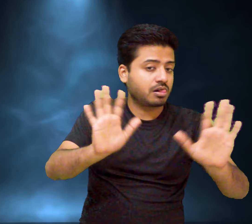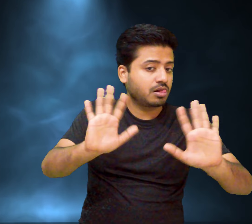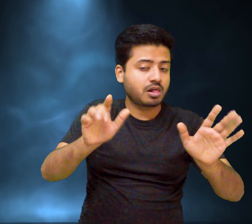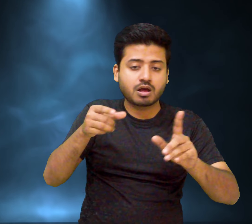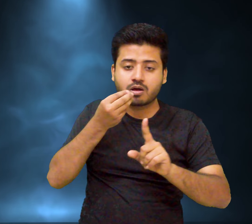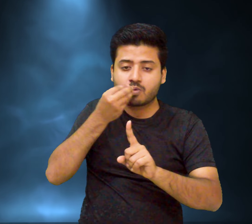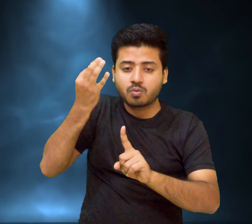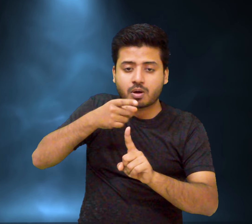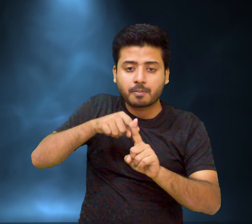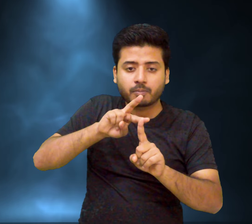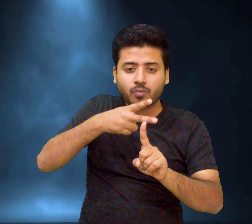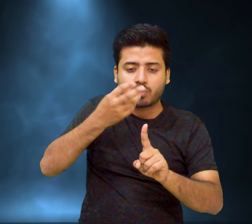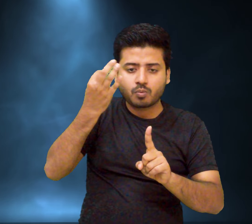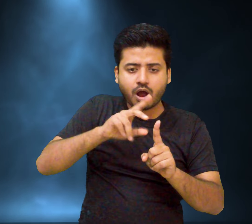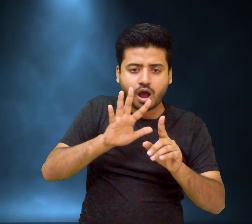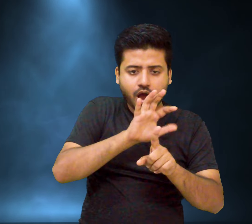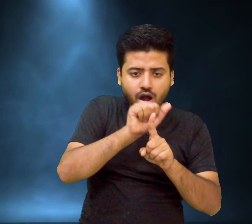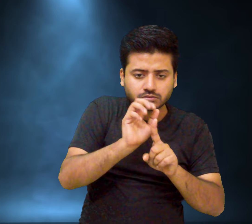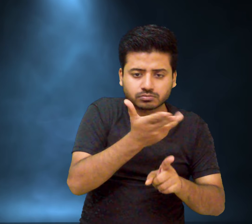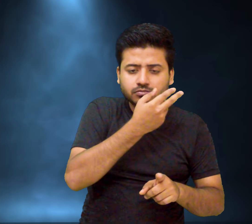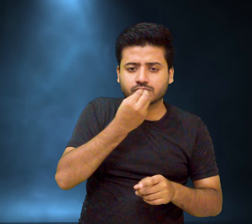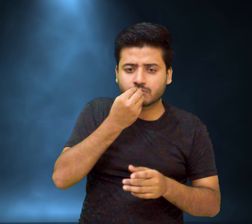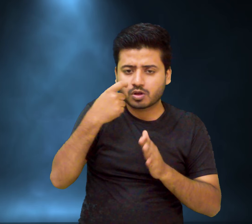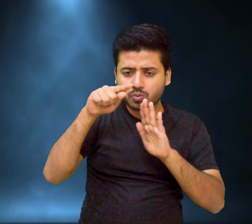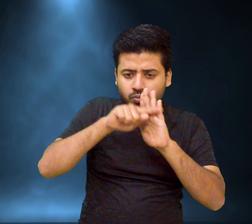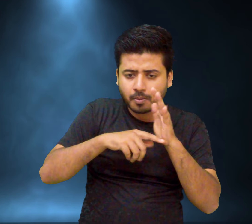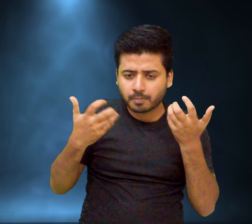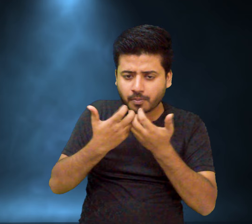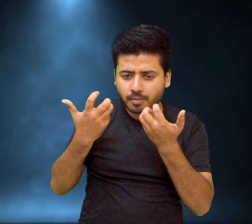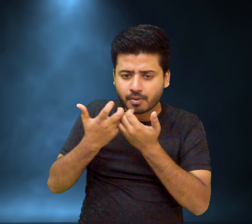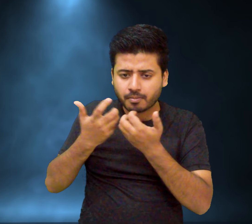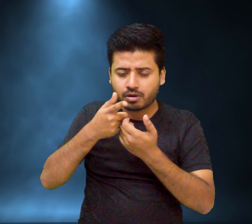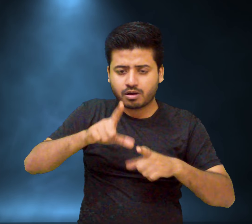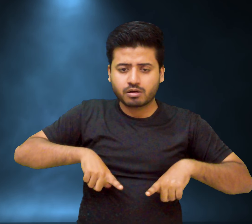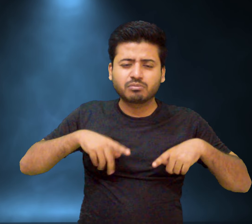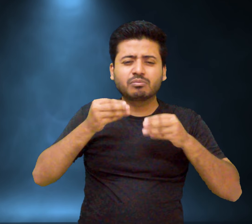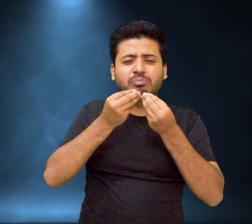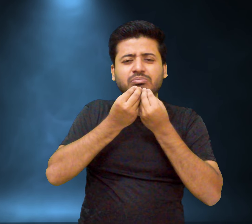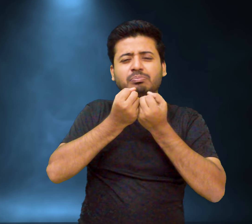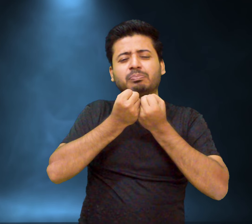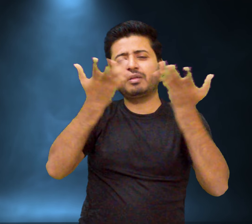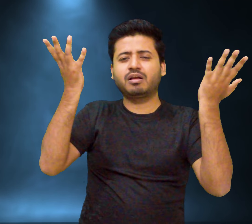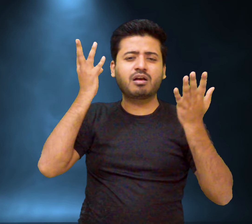degenerative risk. Research suggests that piperine may help reduce the risk of neurodegenerative